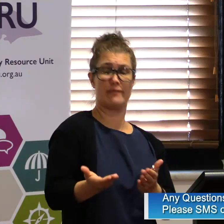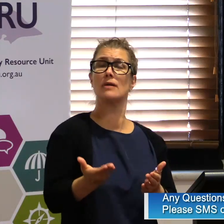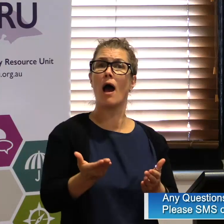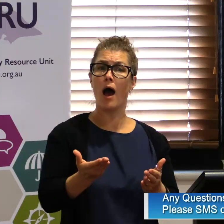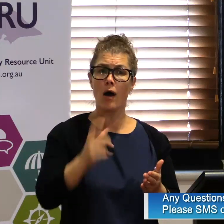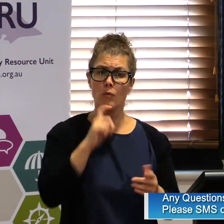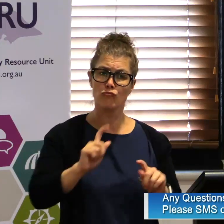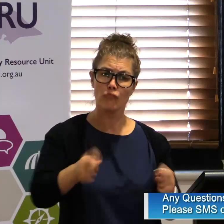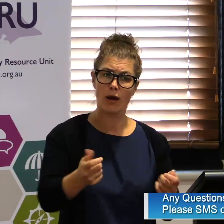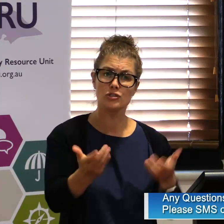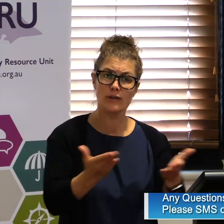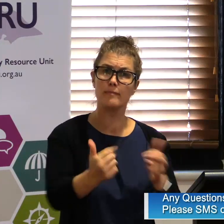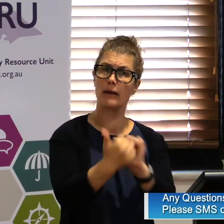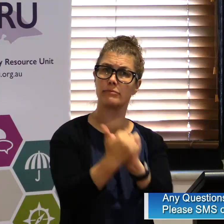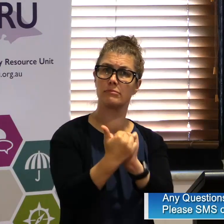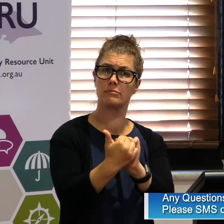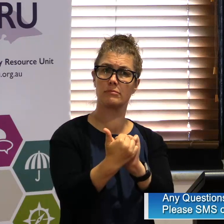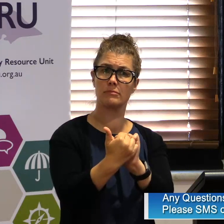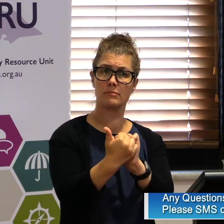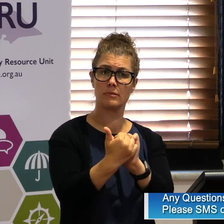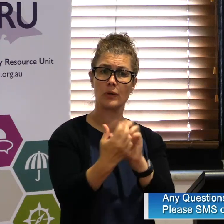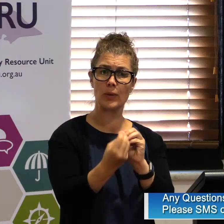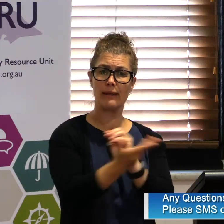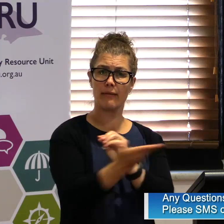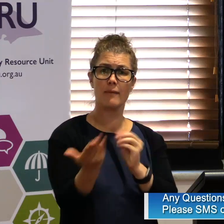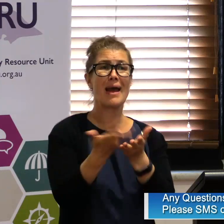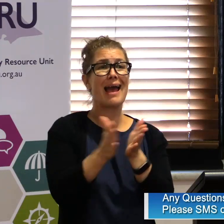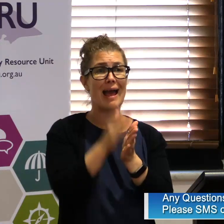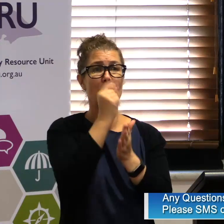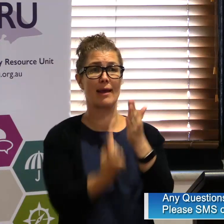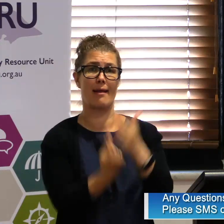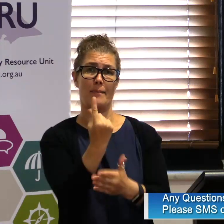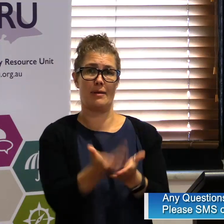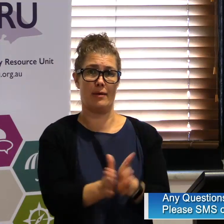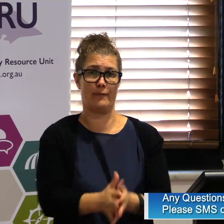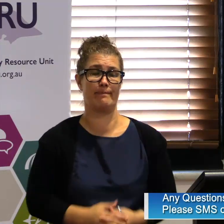and partner with them, but how do we make that happen?